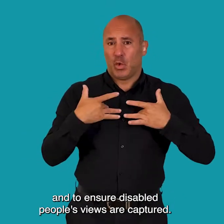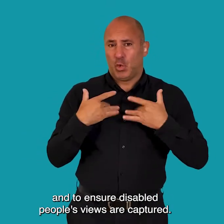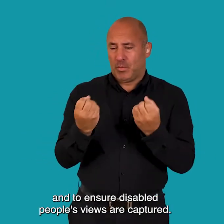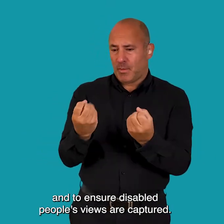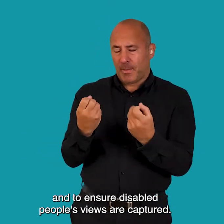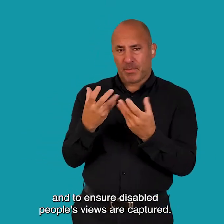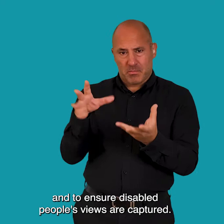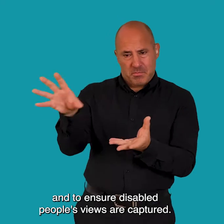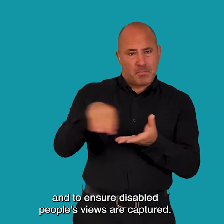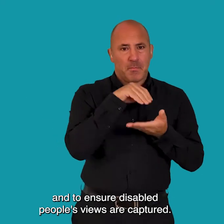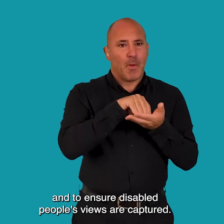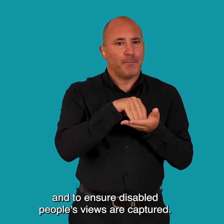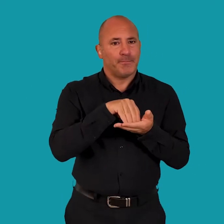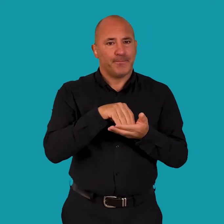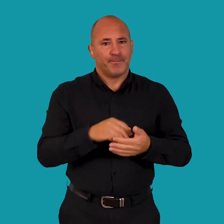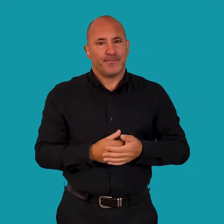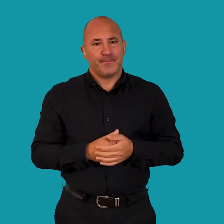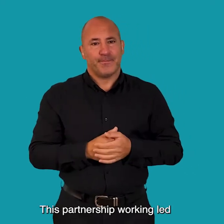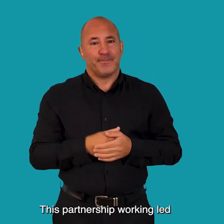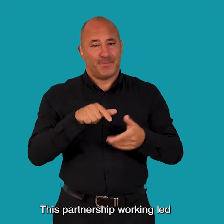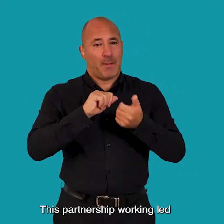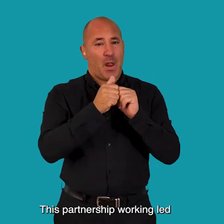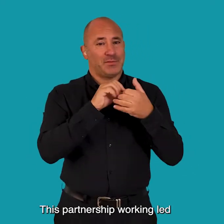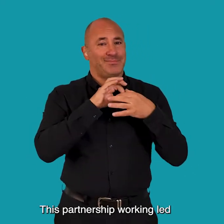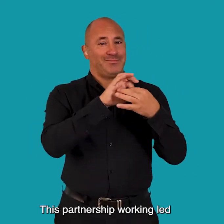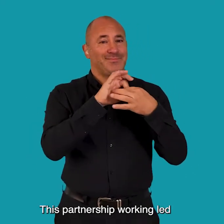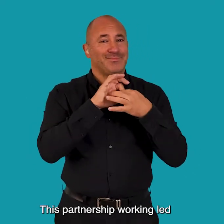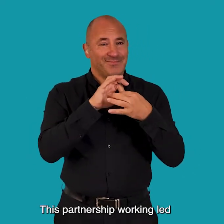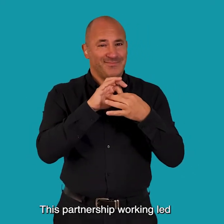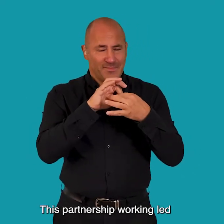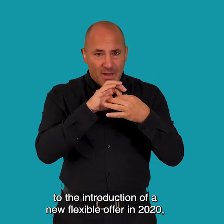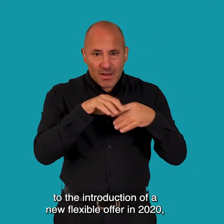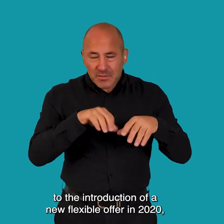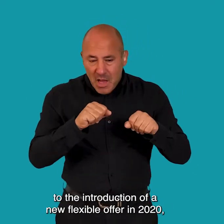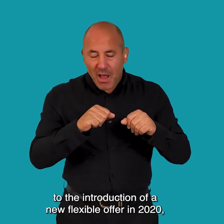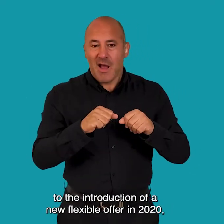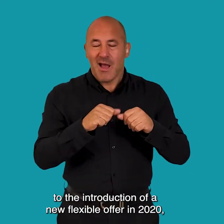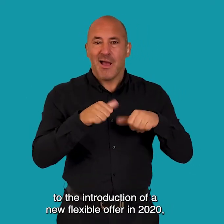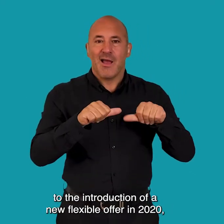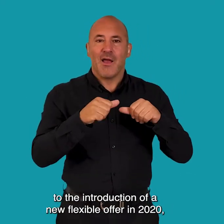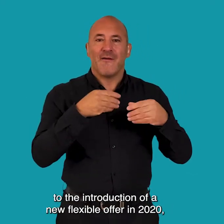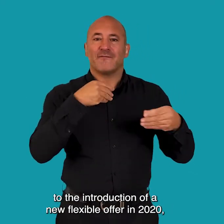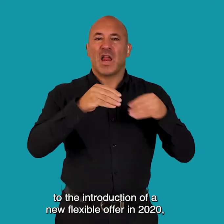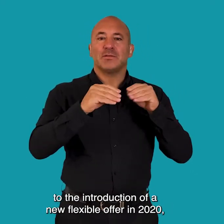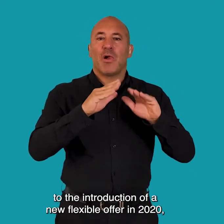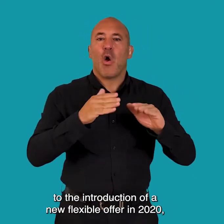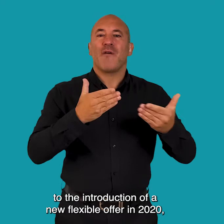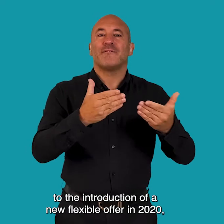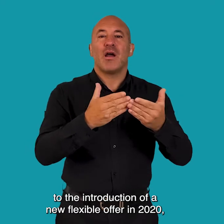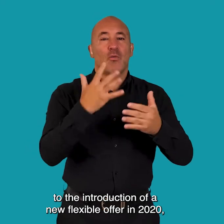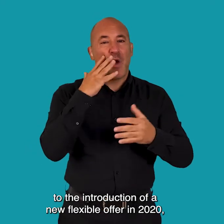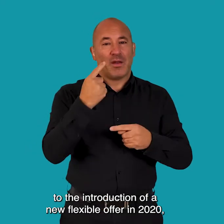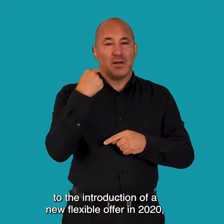people's views are captured. This partnership working led to the introduction of a new flexible offer in